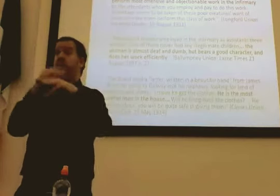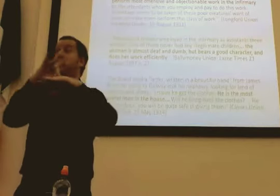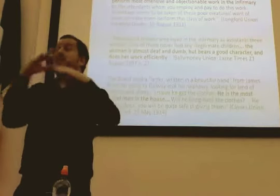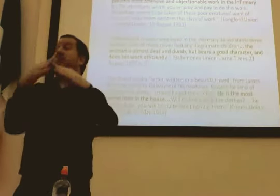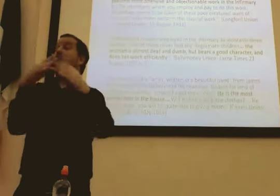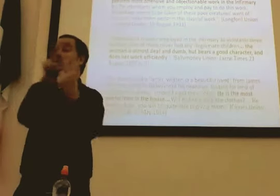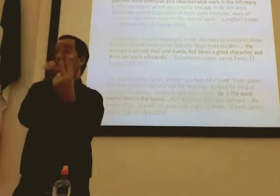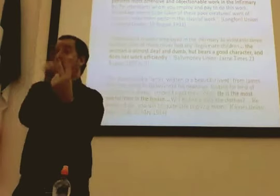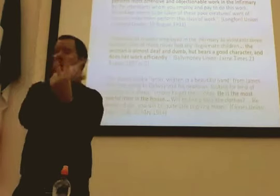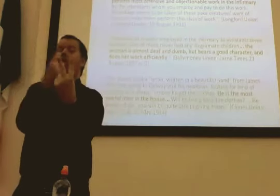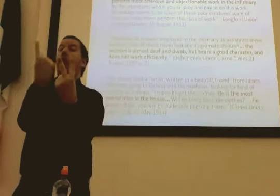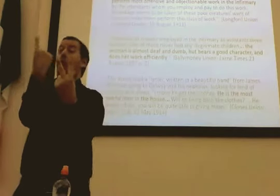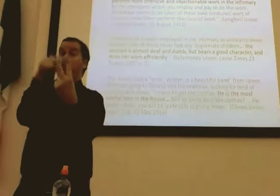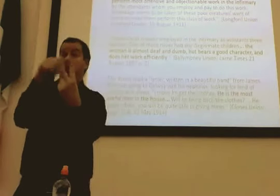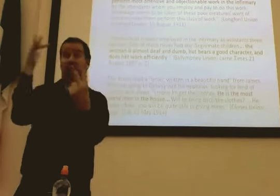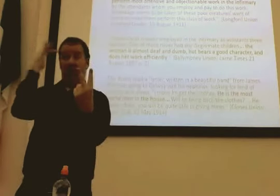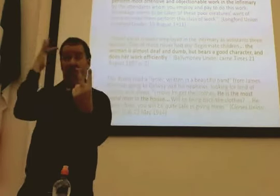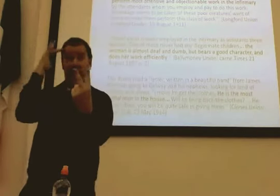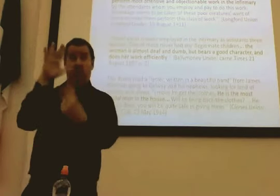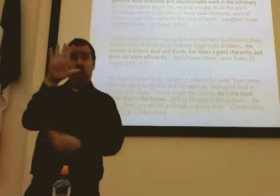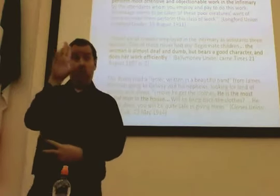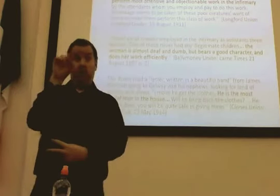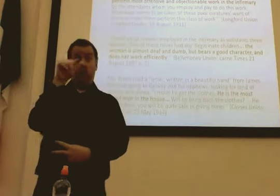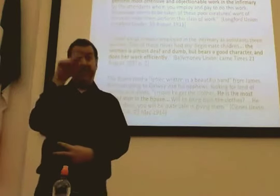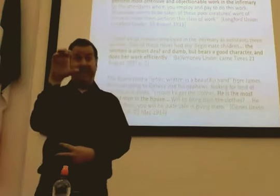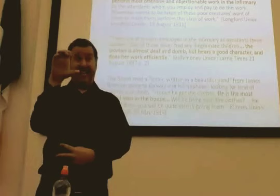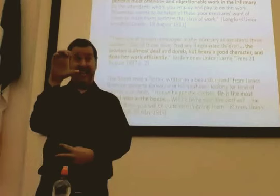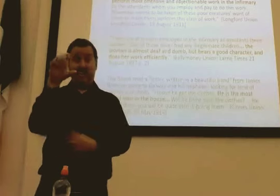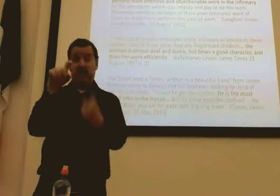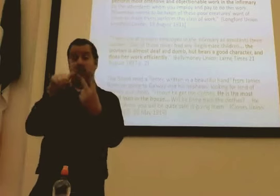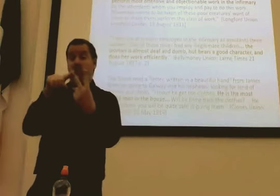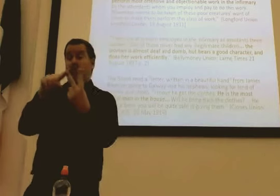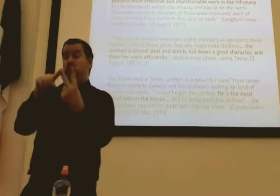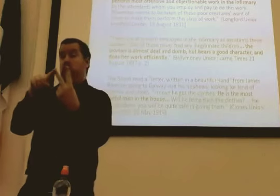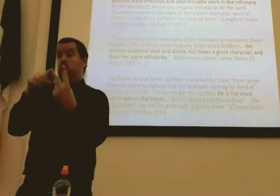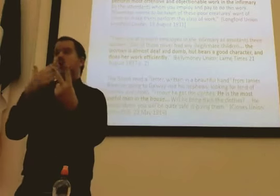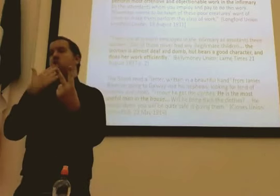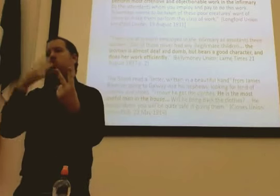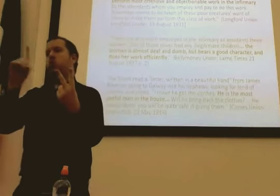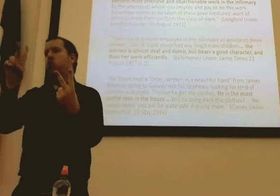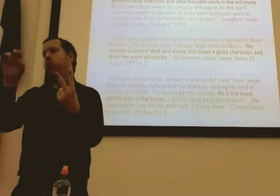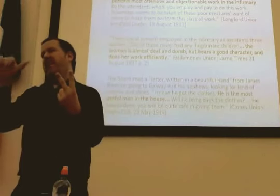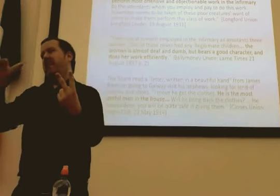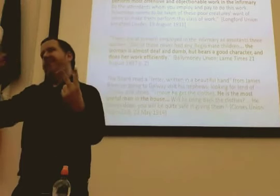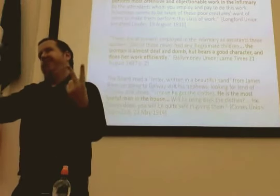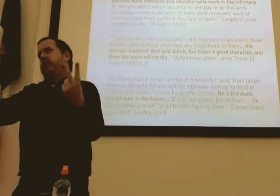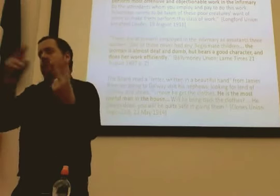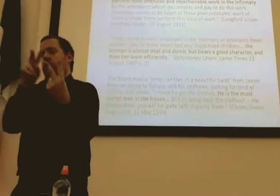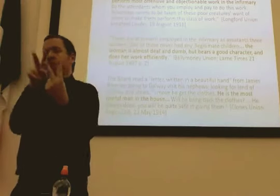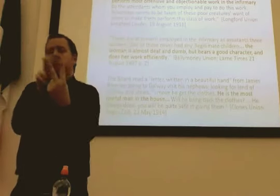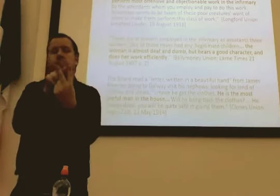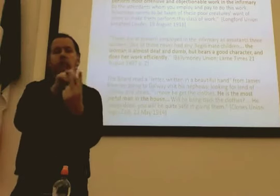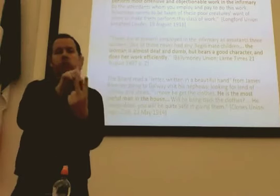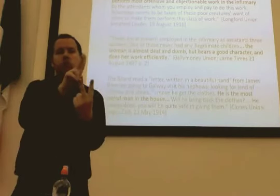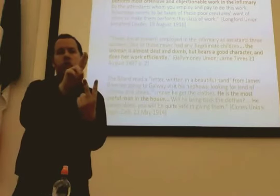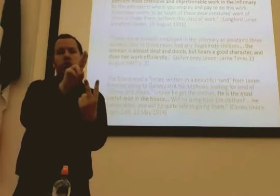talking about 2 people working in the hospital in a lunatic asylum, and the other one who was a